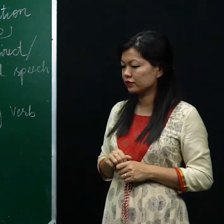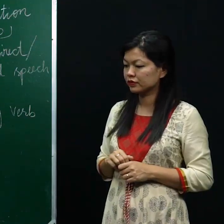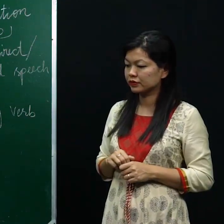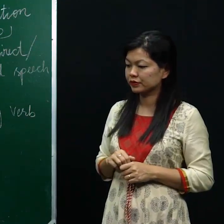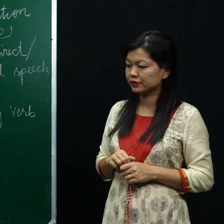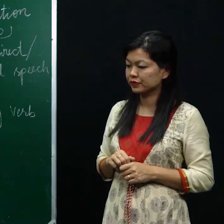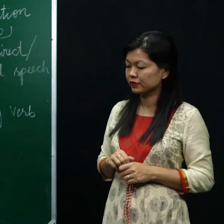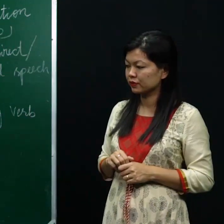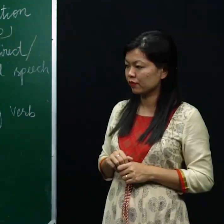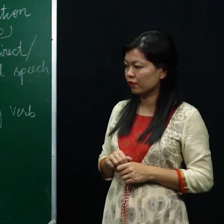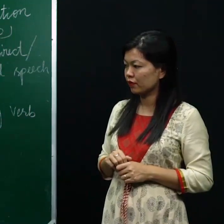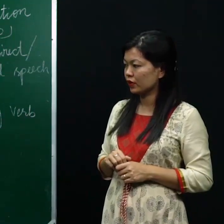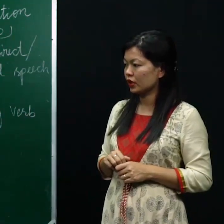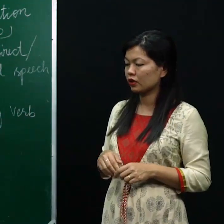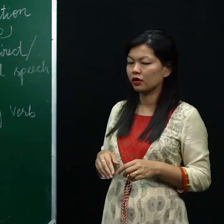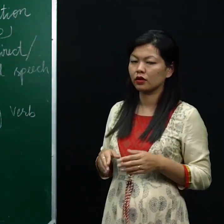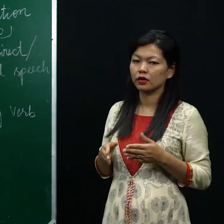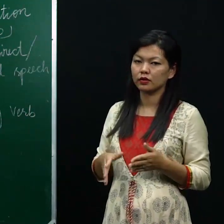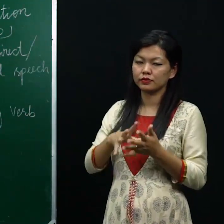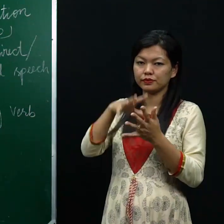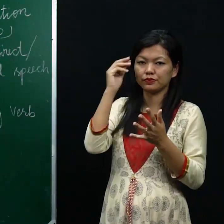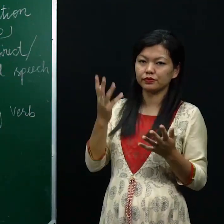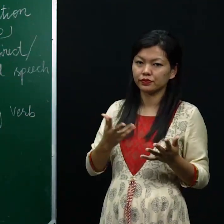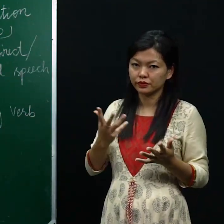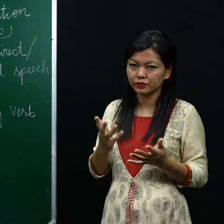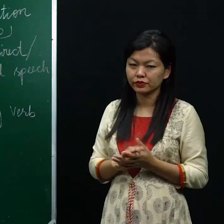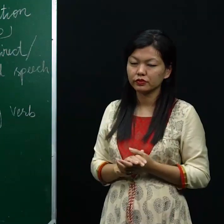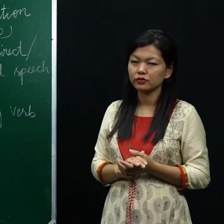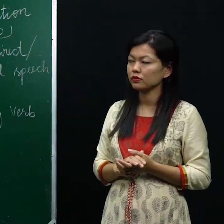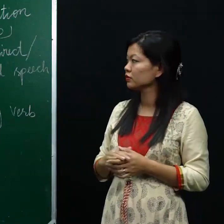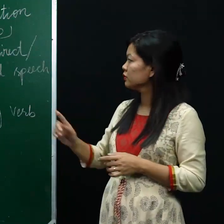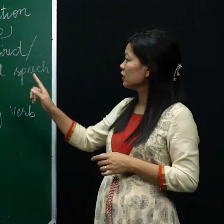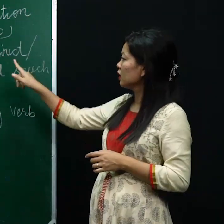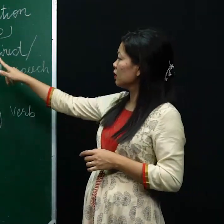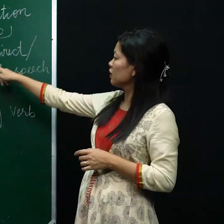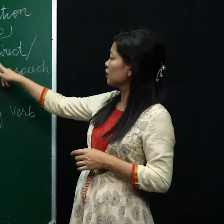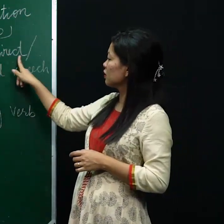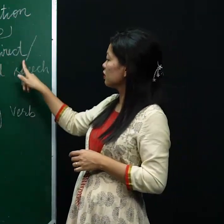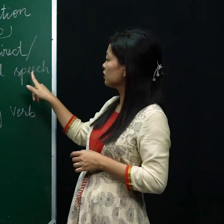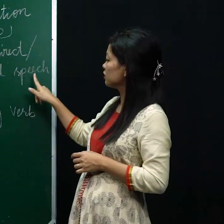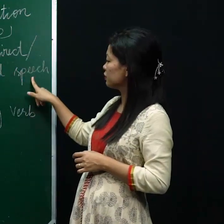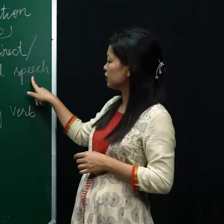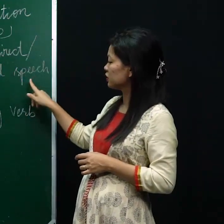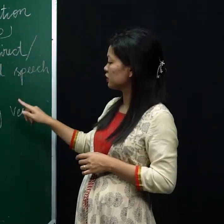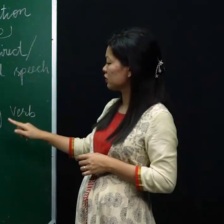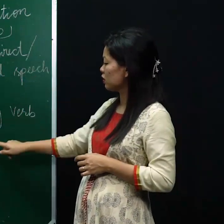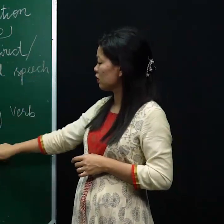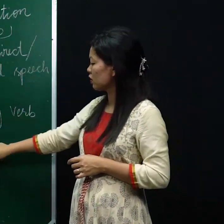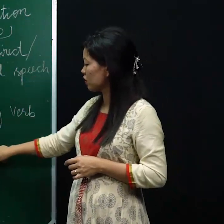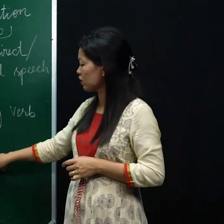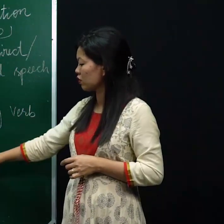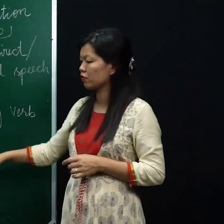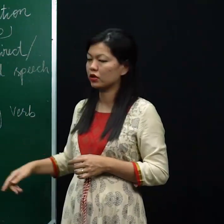you to know here is, in the indirect speech, you have no right to put a comma unless it is in between the